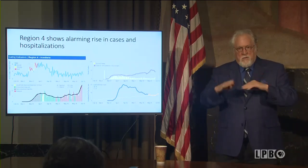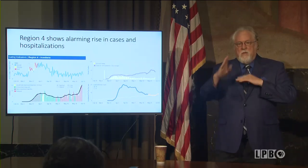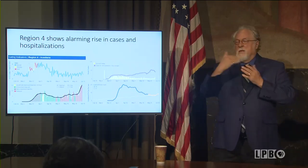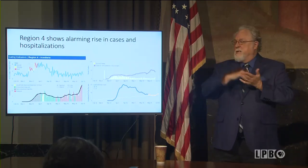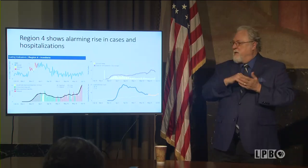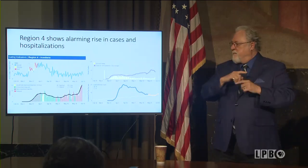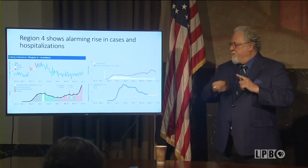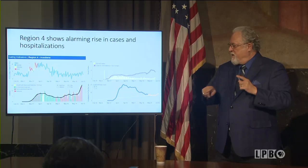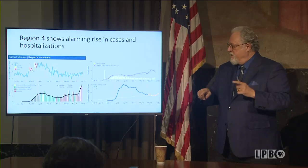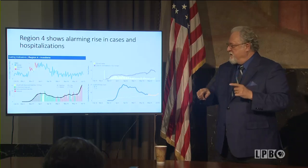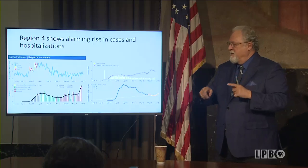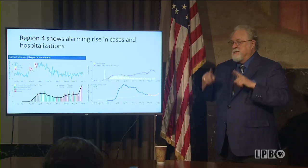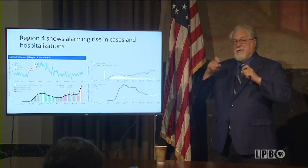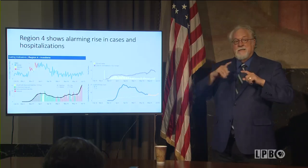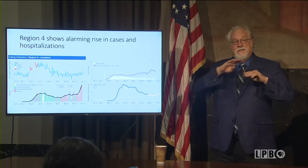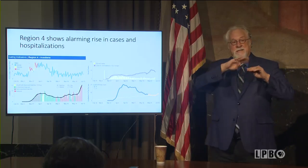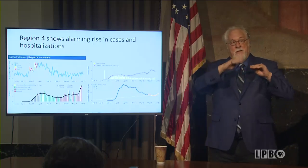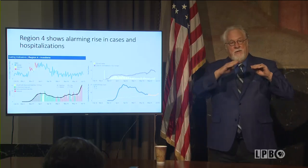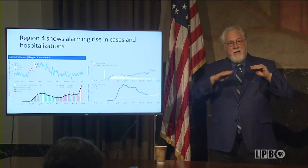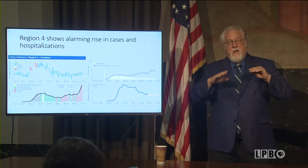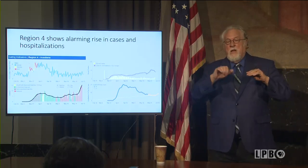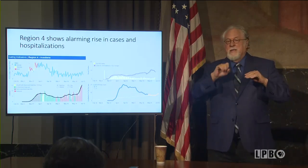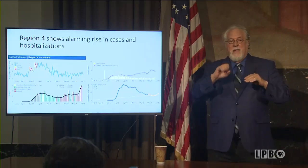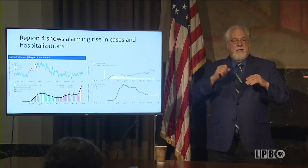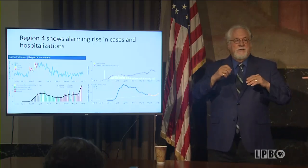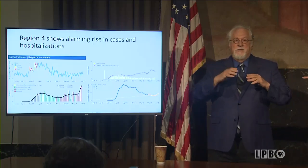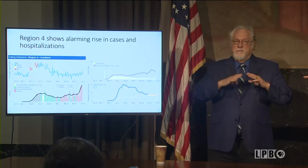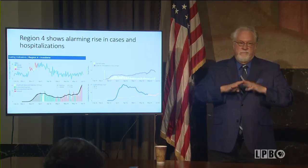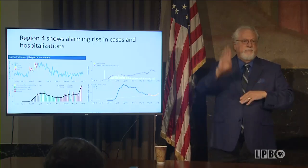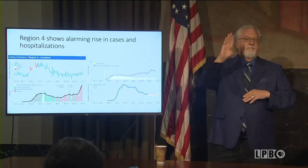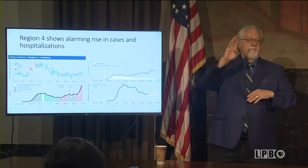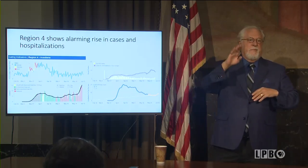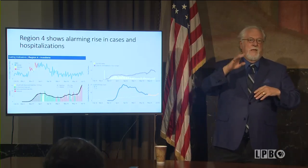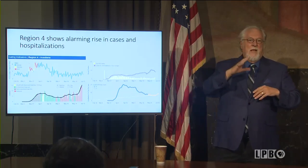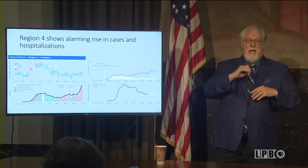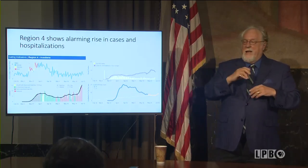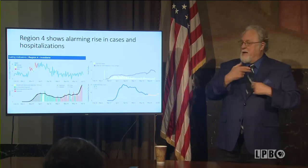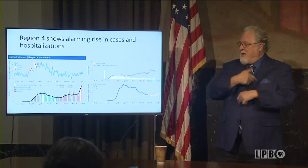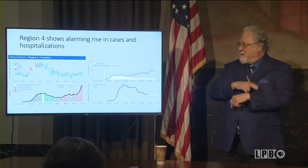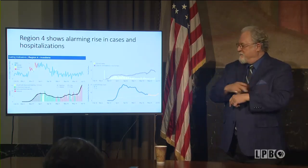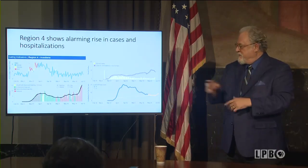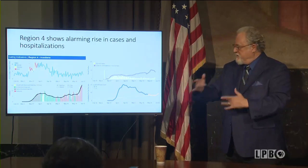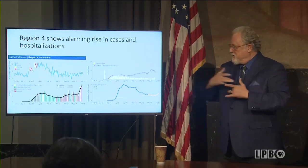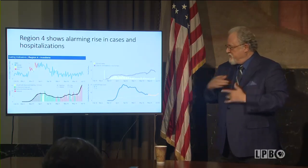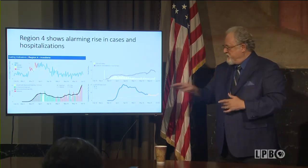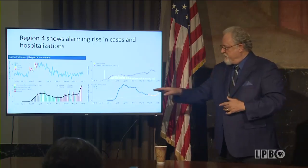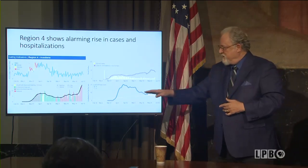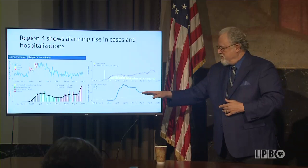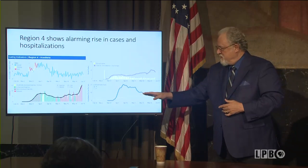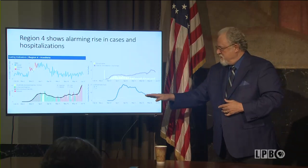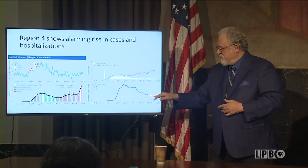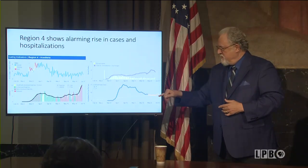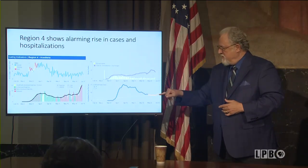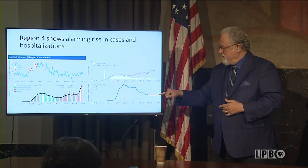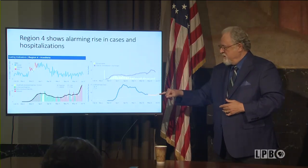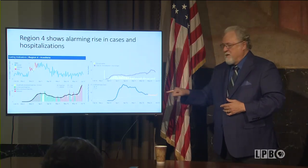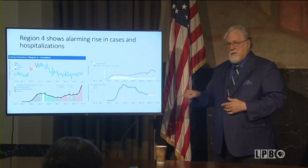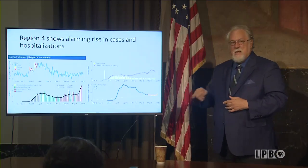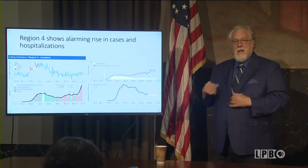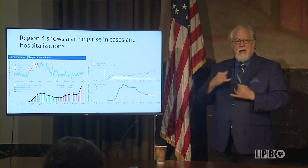But regardless, even though testing was coming down, cases were spiking significantly, and the hospital trend is enough that the last week